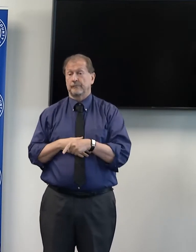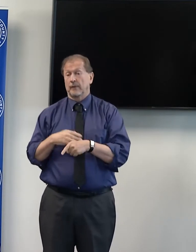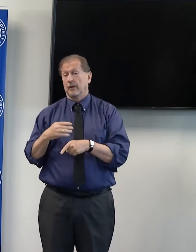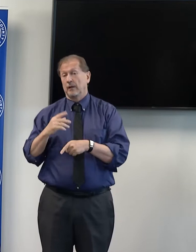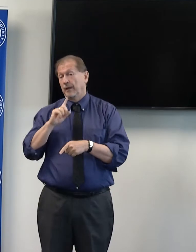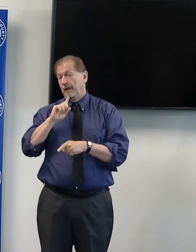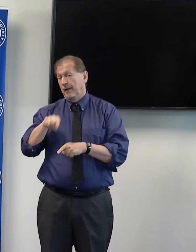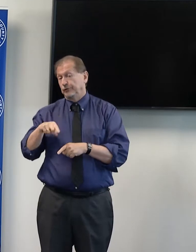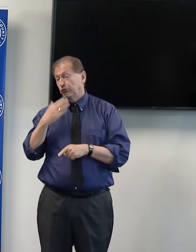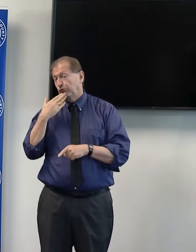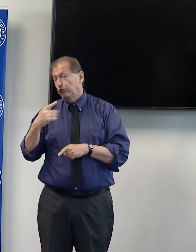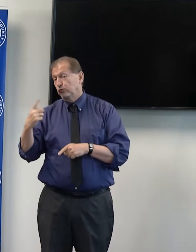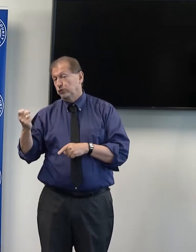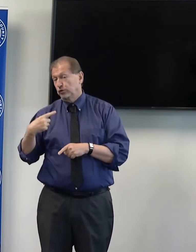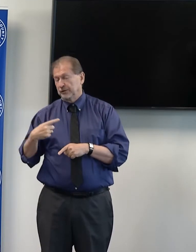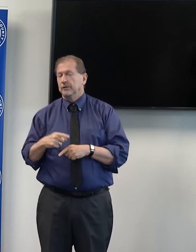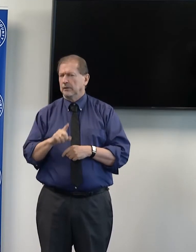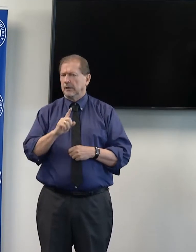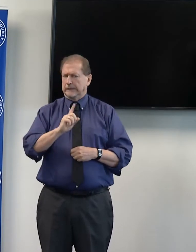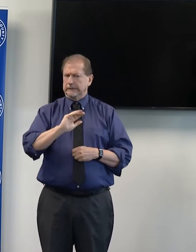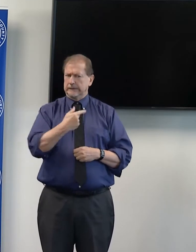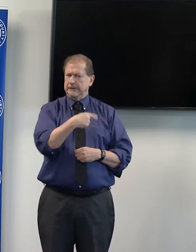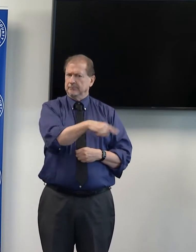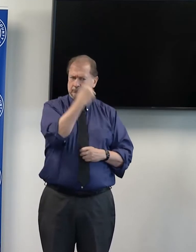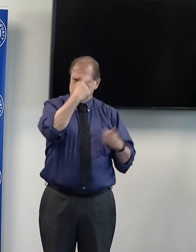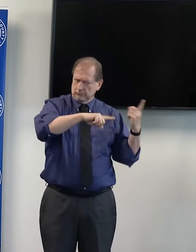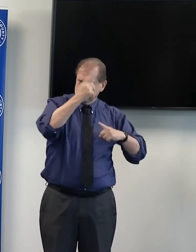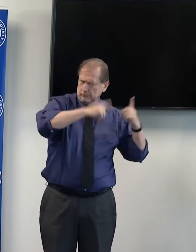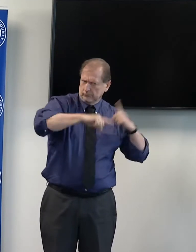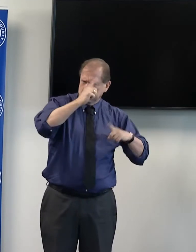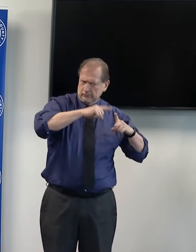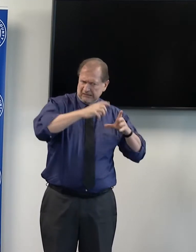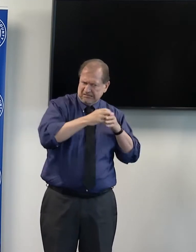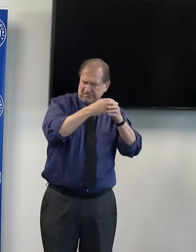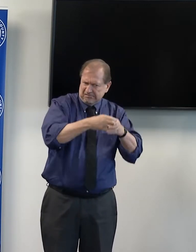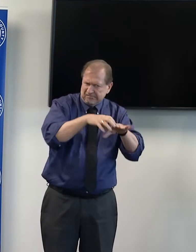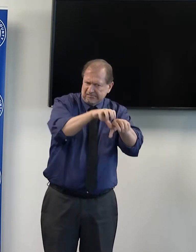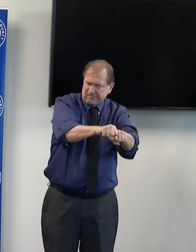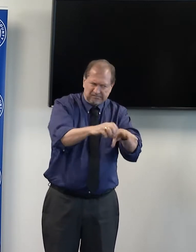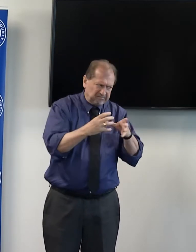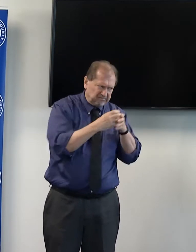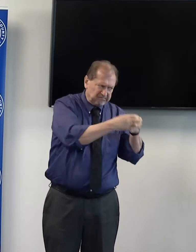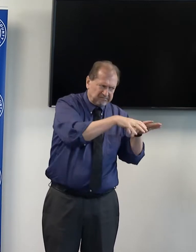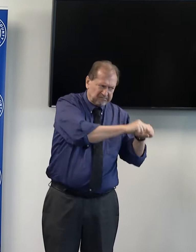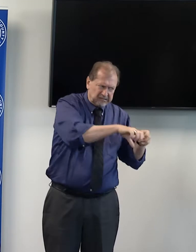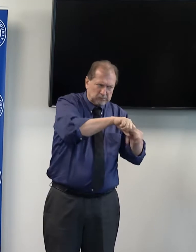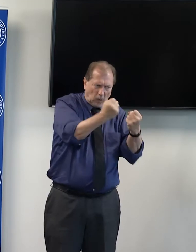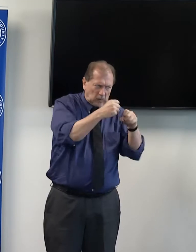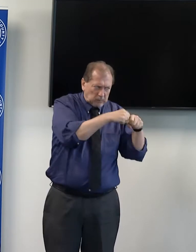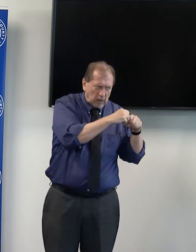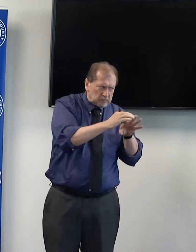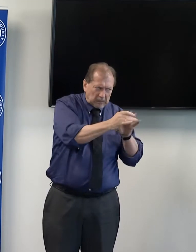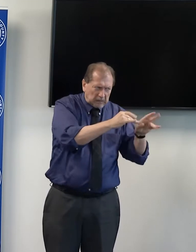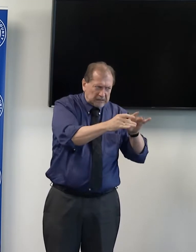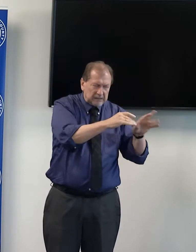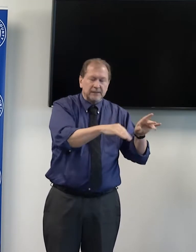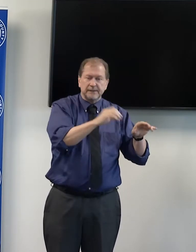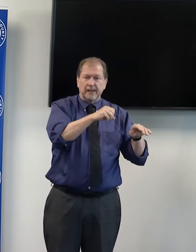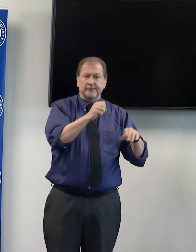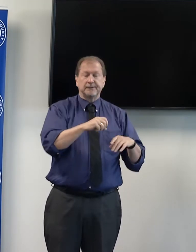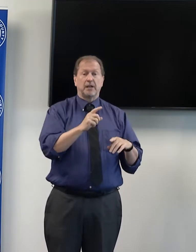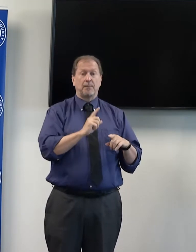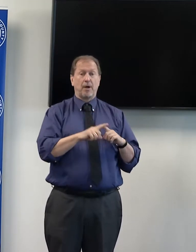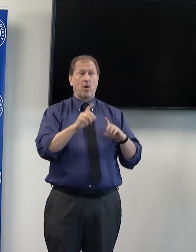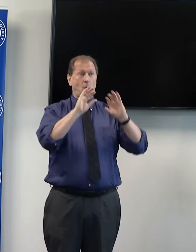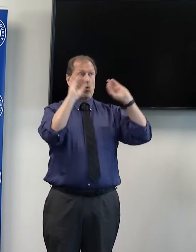There's definitely organization. As far as an overarching organization, that is definitely being